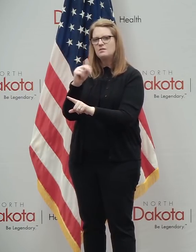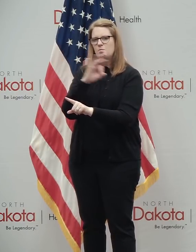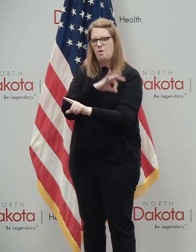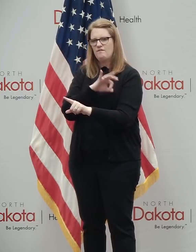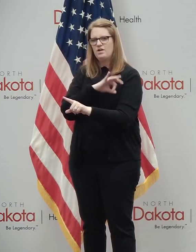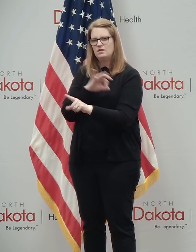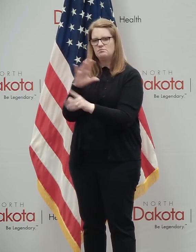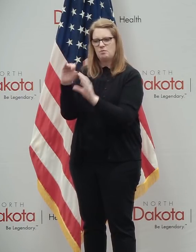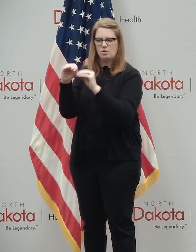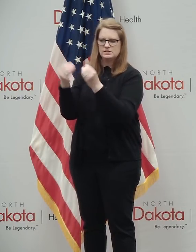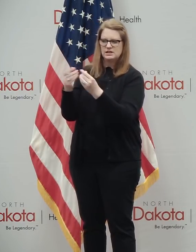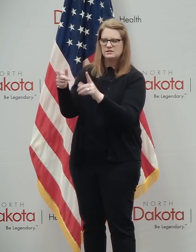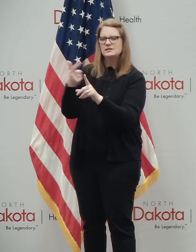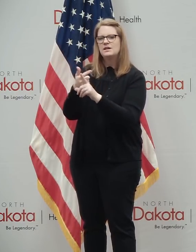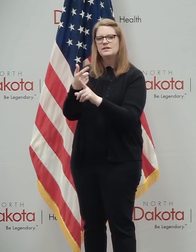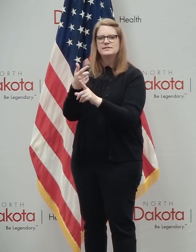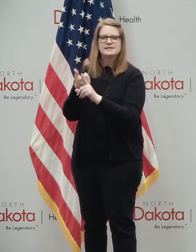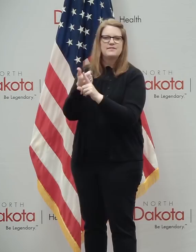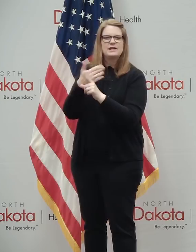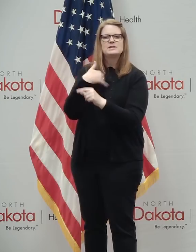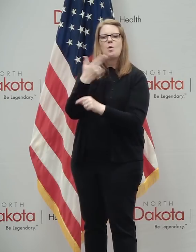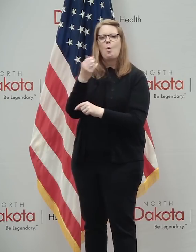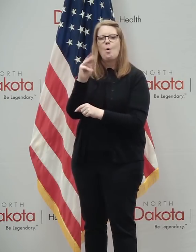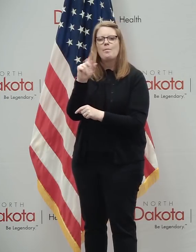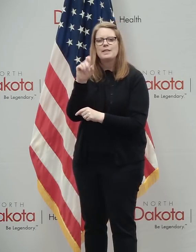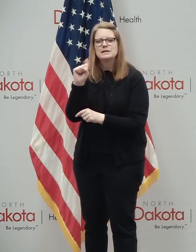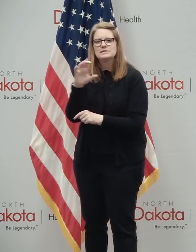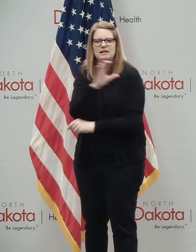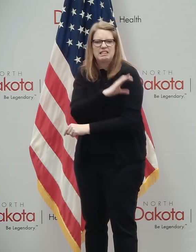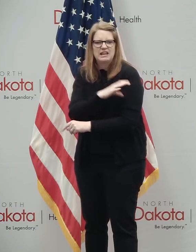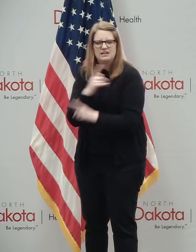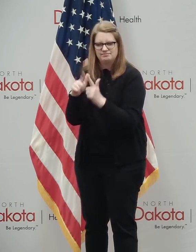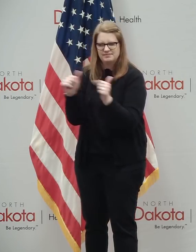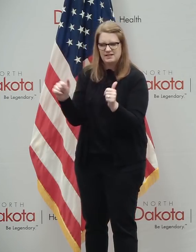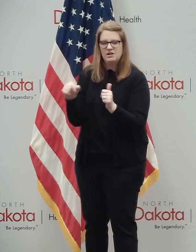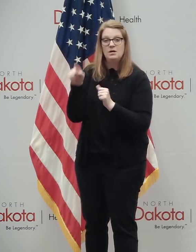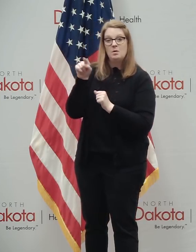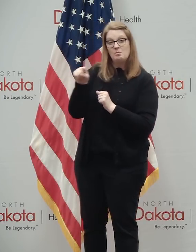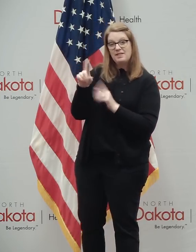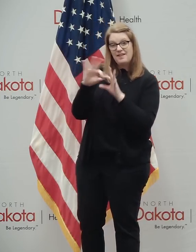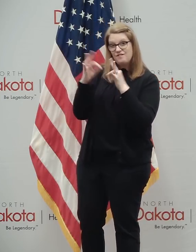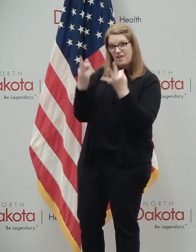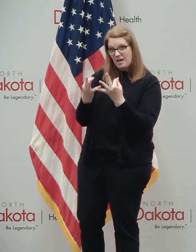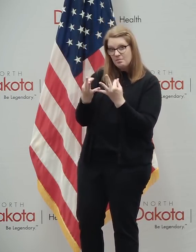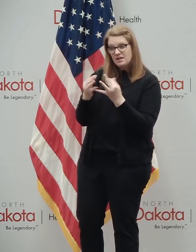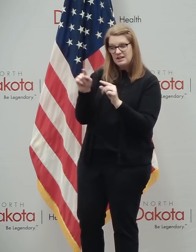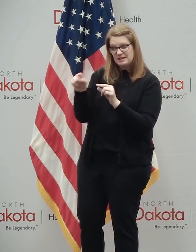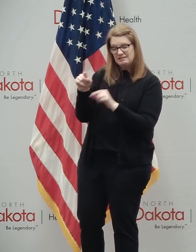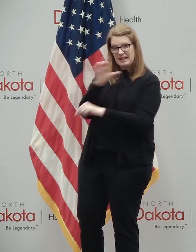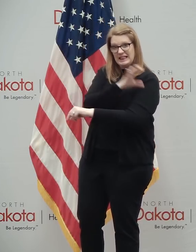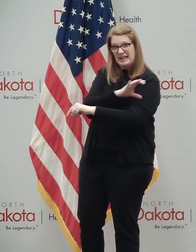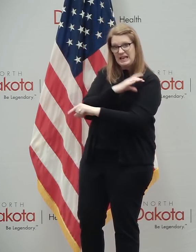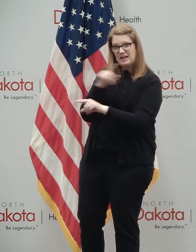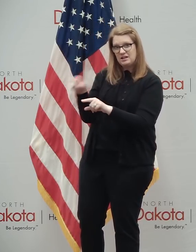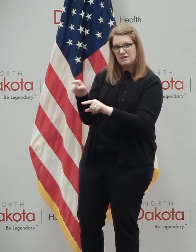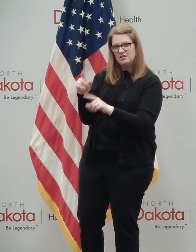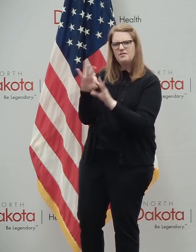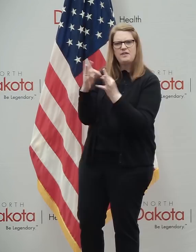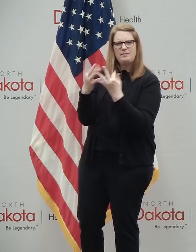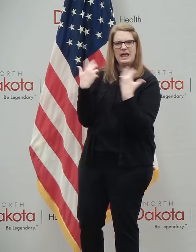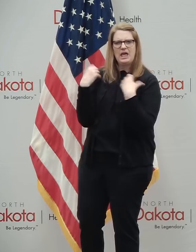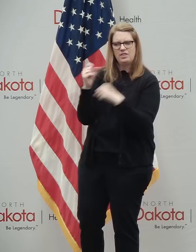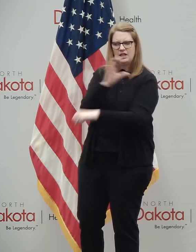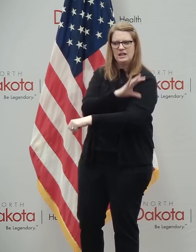full clinic and a homeless clinic as well, that they're going to be making it, doing testing every day